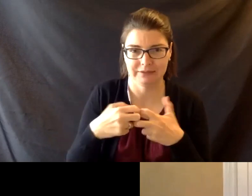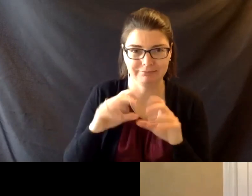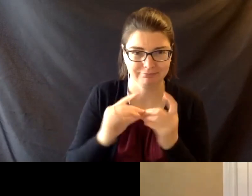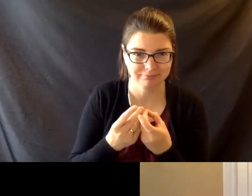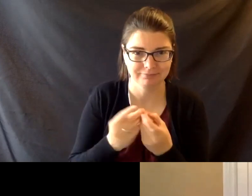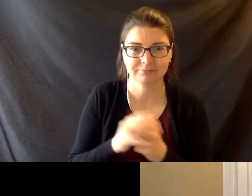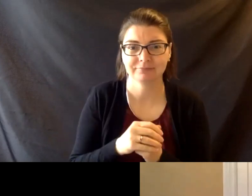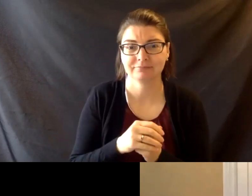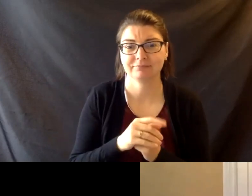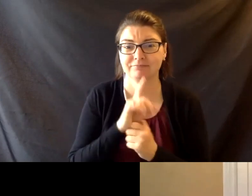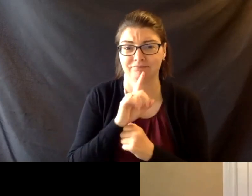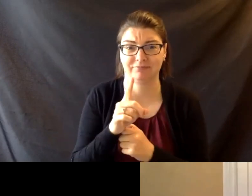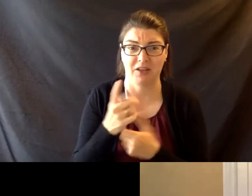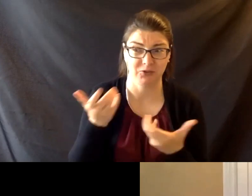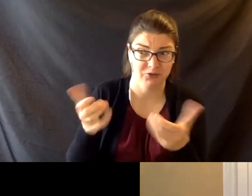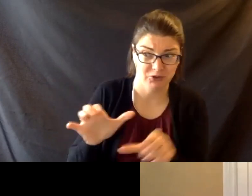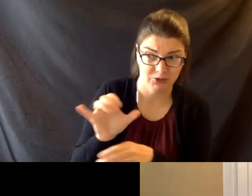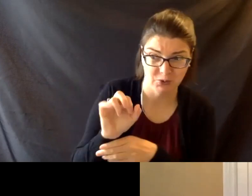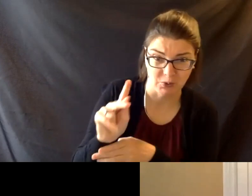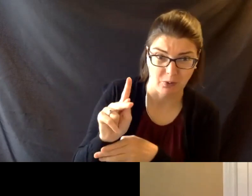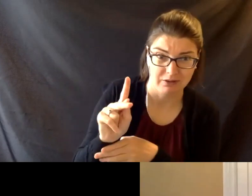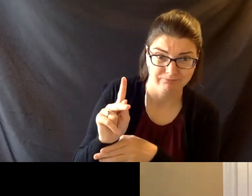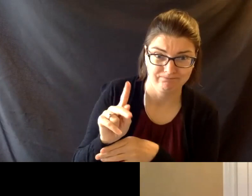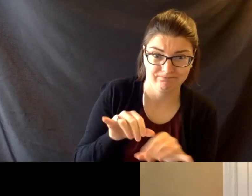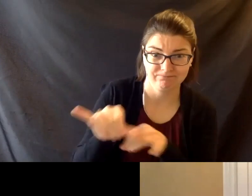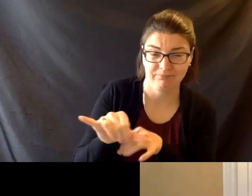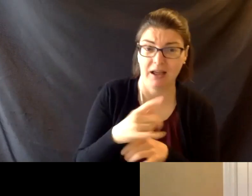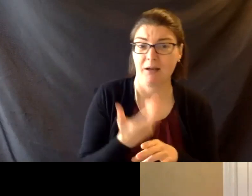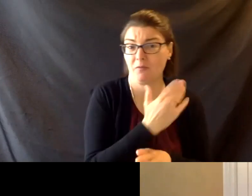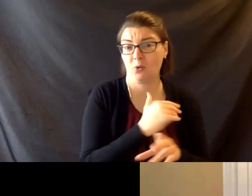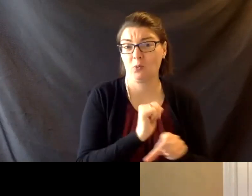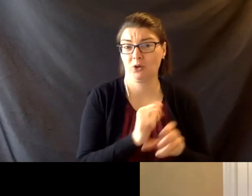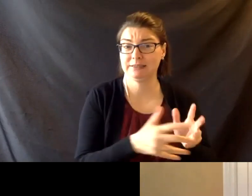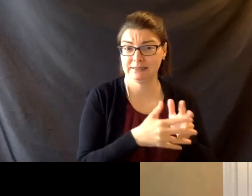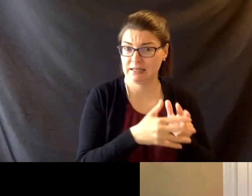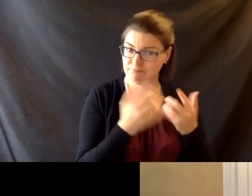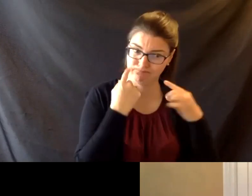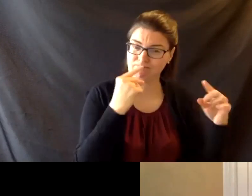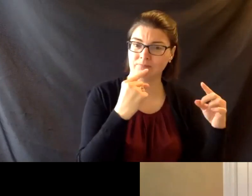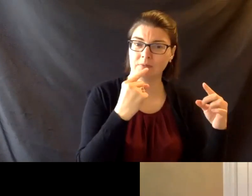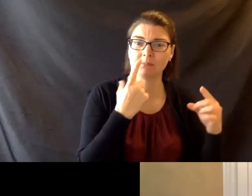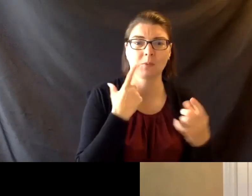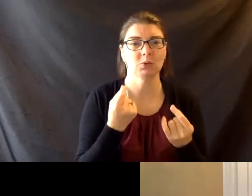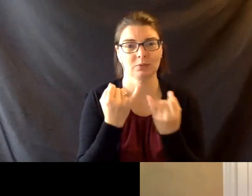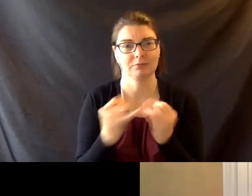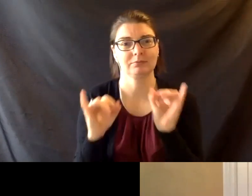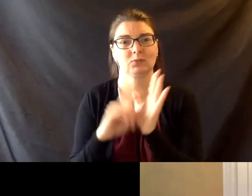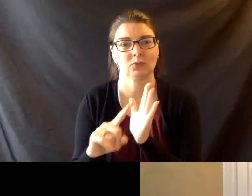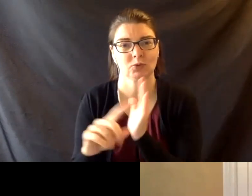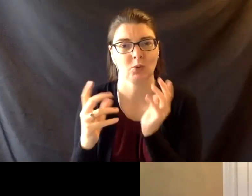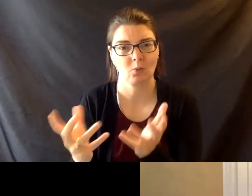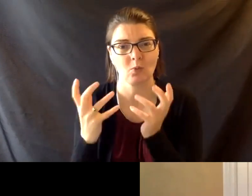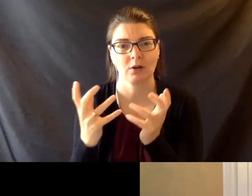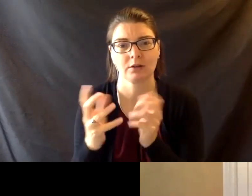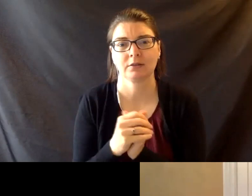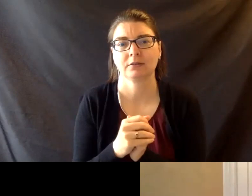And frankly, I took a chance on York University. I was in the States doing well there, but I wanted to do independent research. And